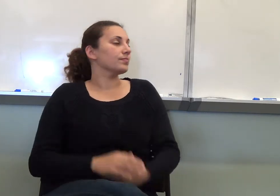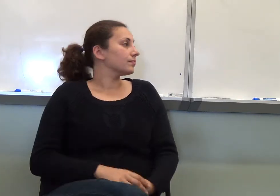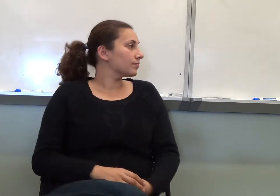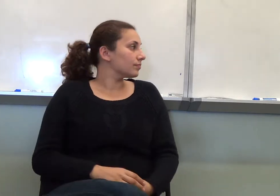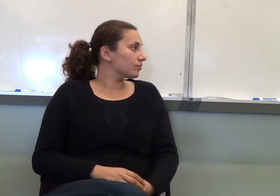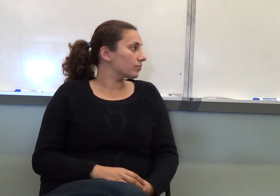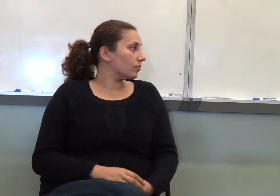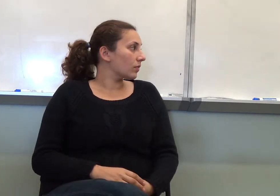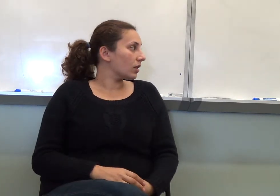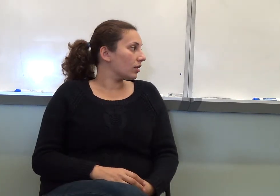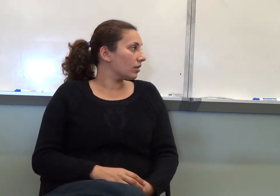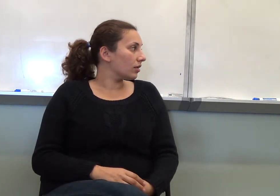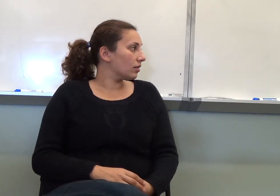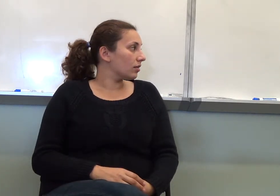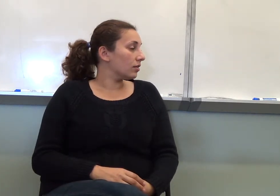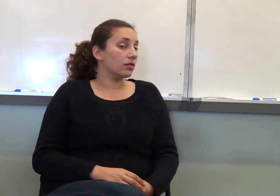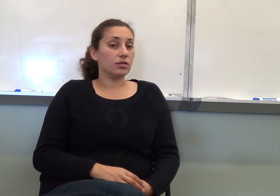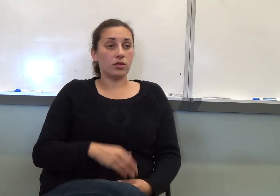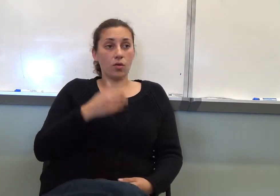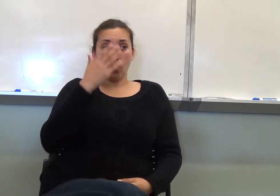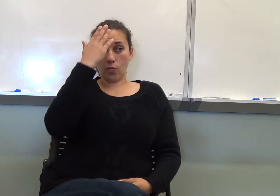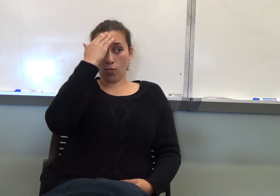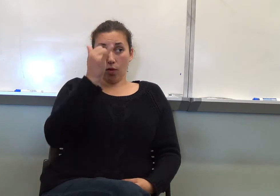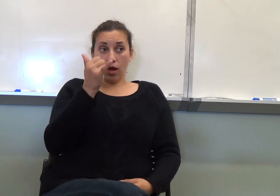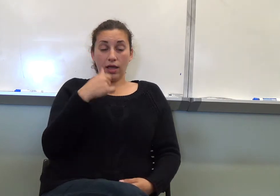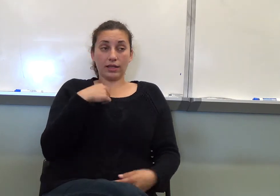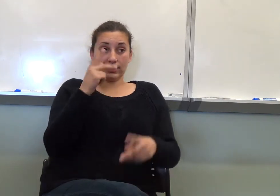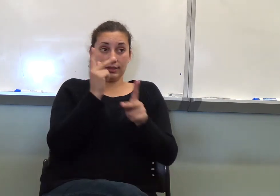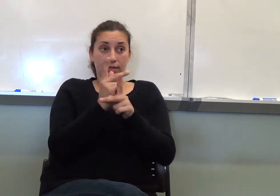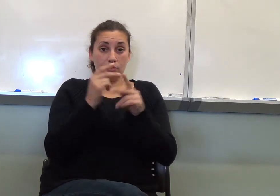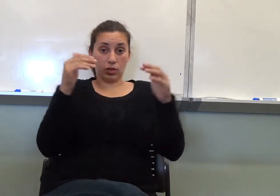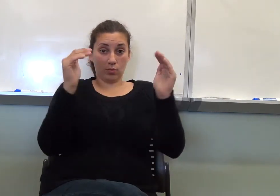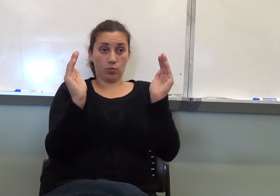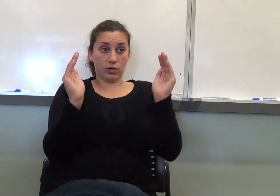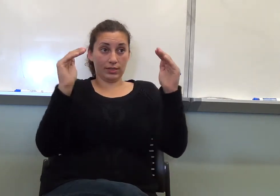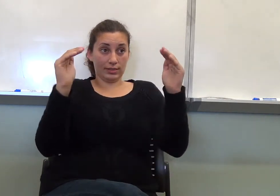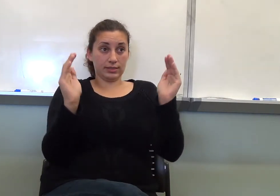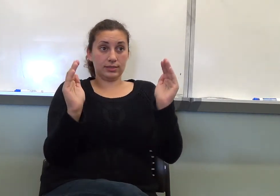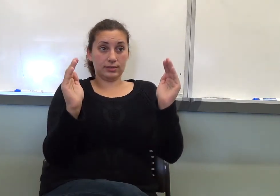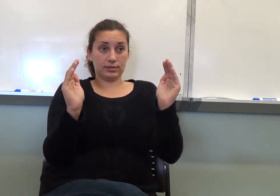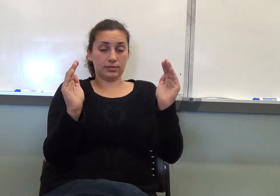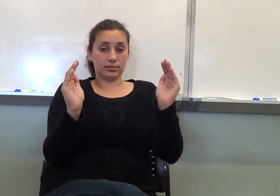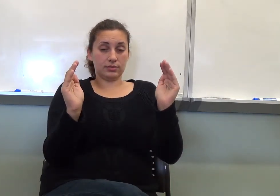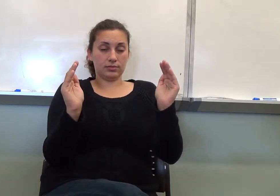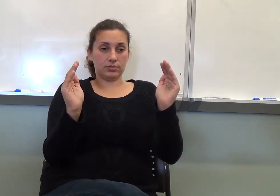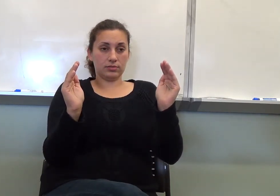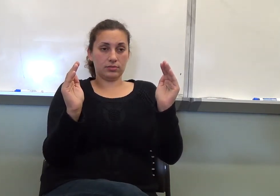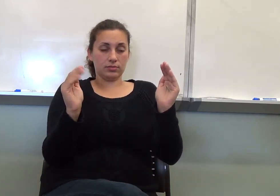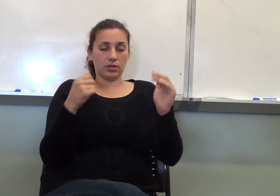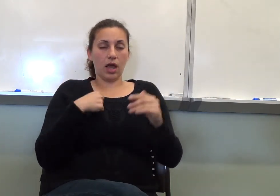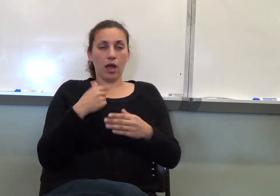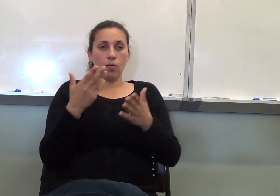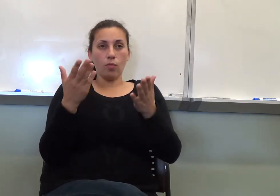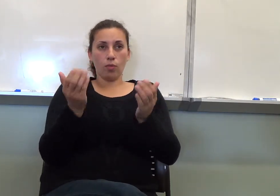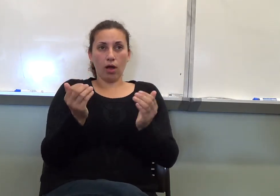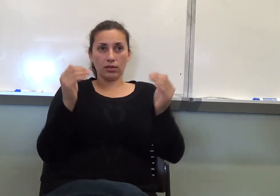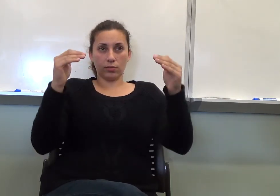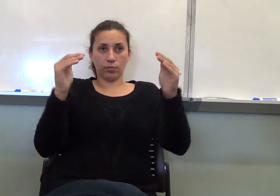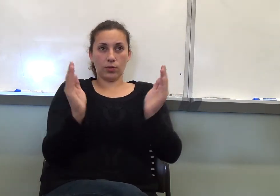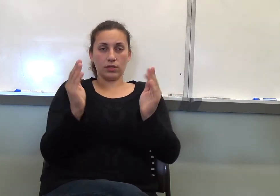the reason why I kept these parentheses is because I want them to remind me to subtract both of these